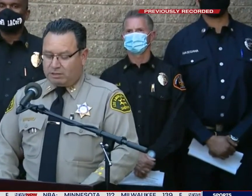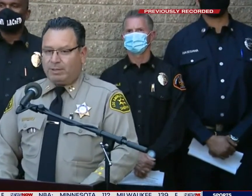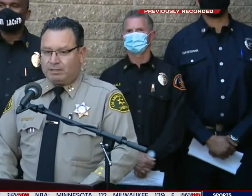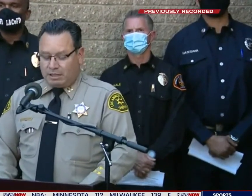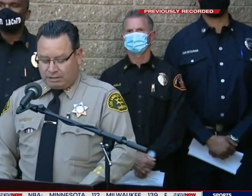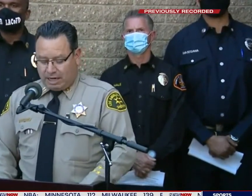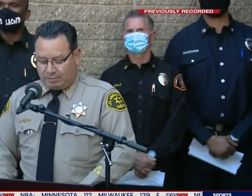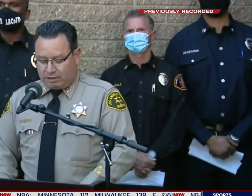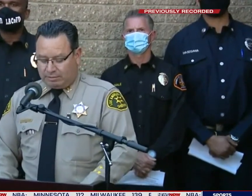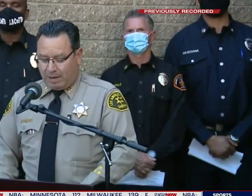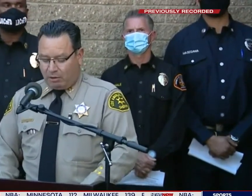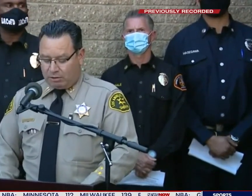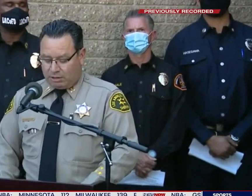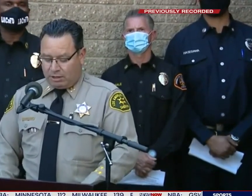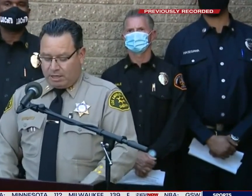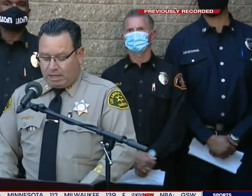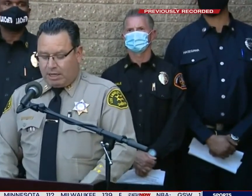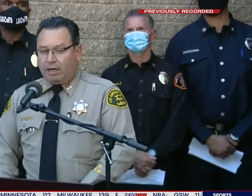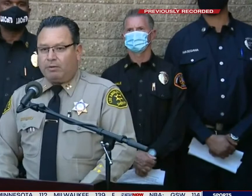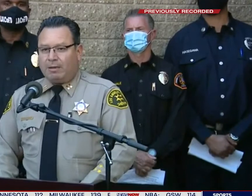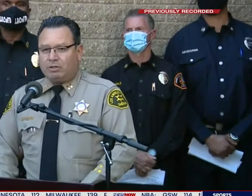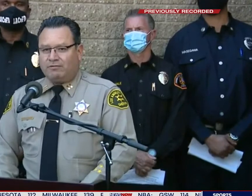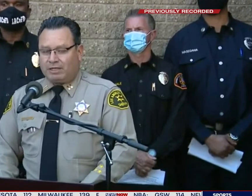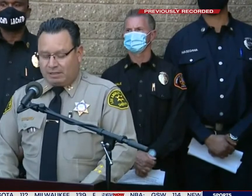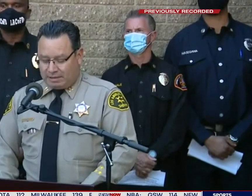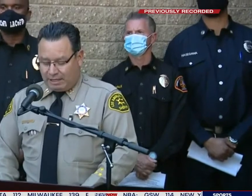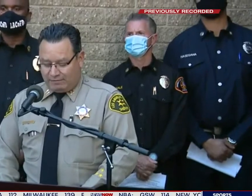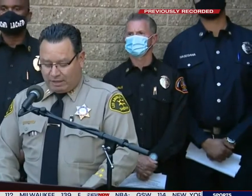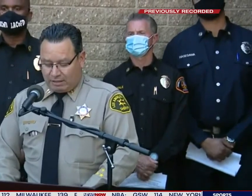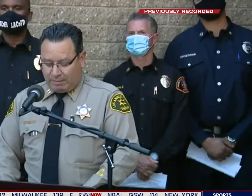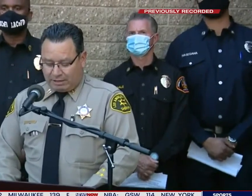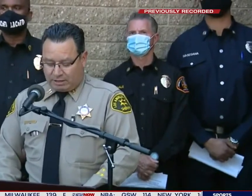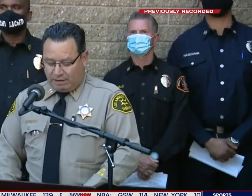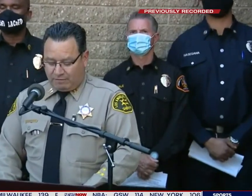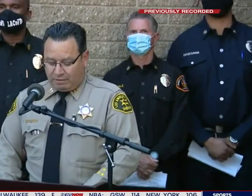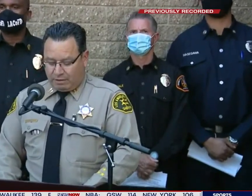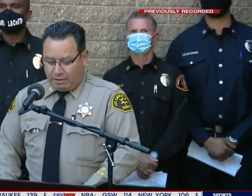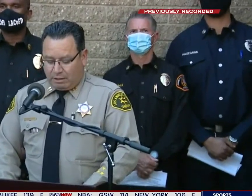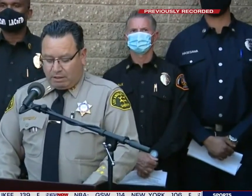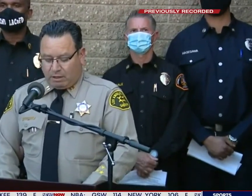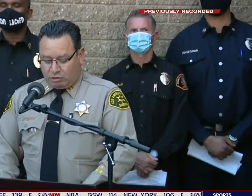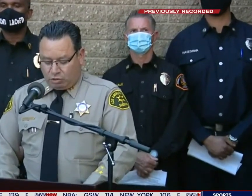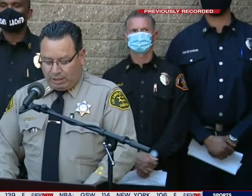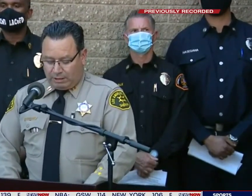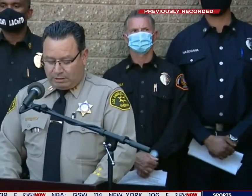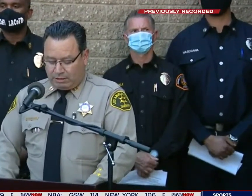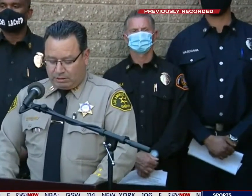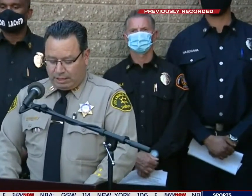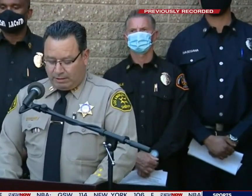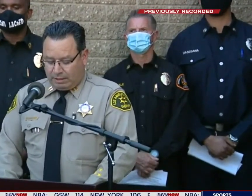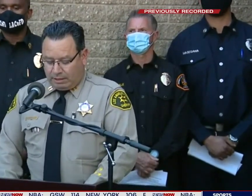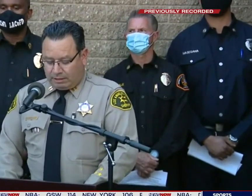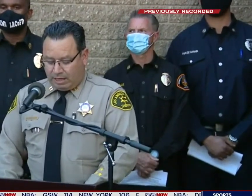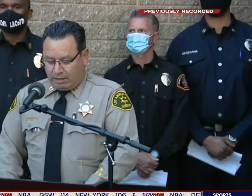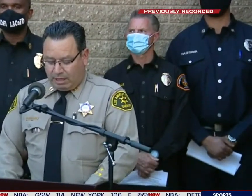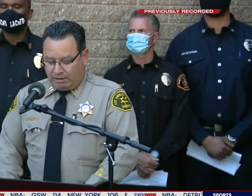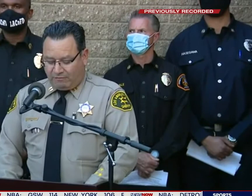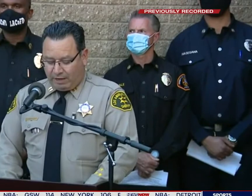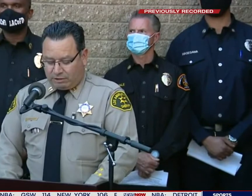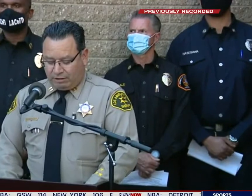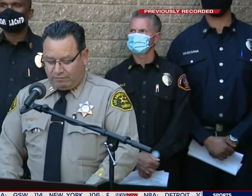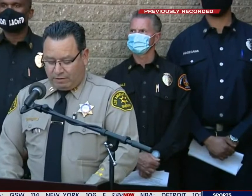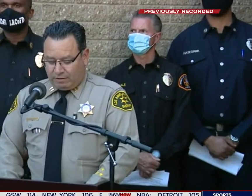Sheriff Fionova is Lama Station Captain James Powers and other members of Executive Command staff. Also joining us here today